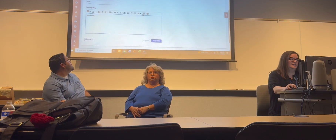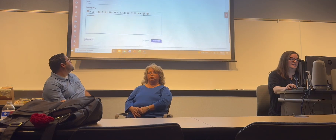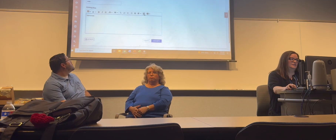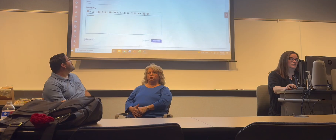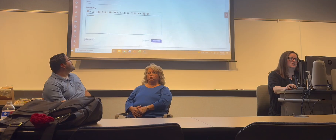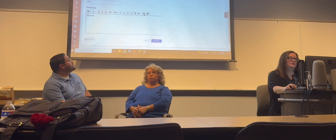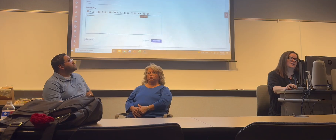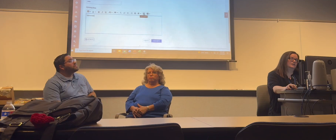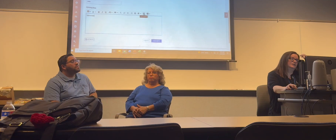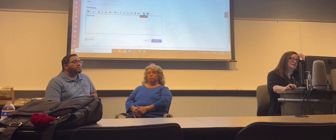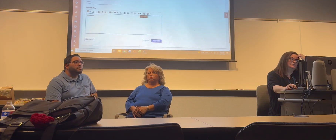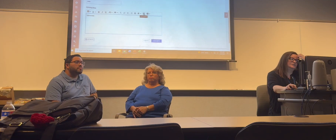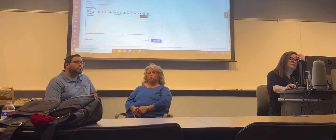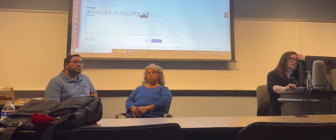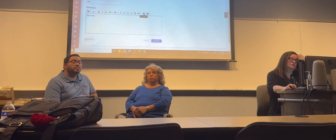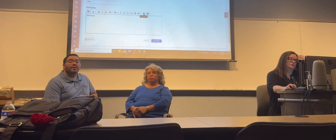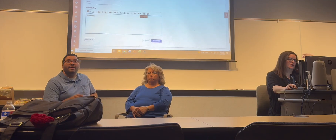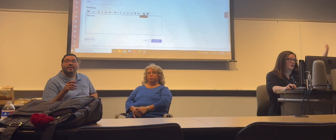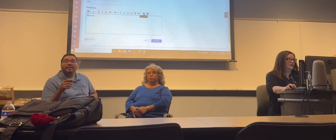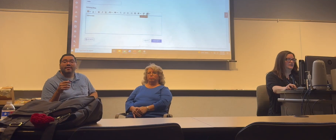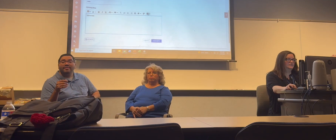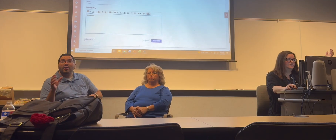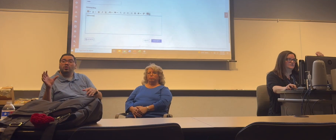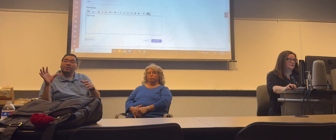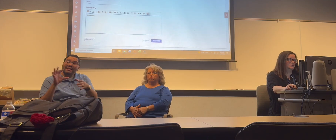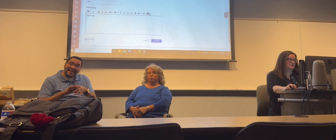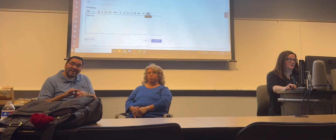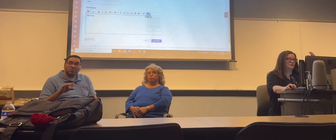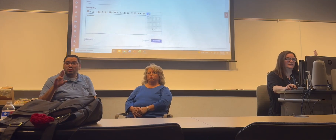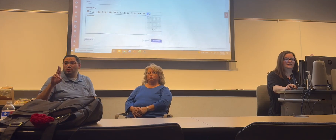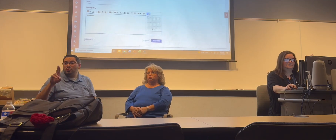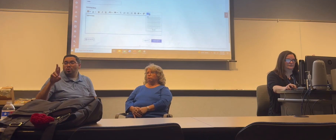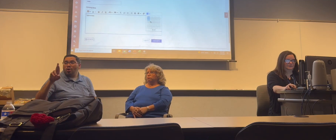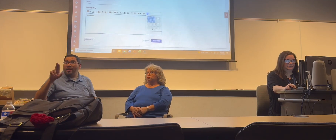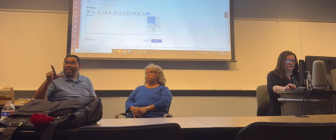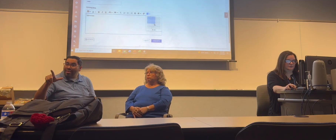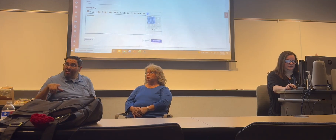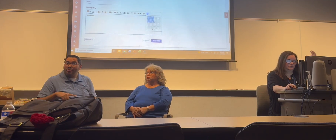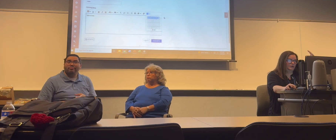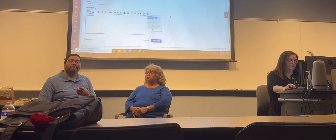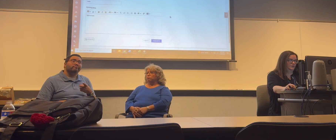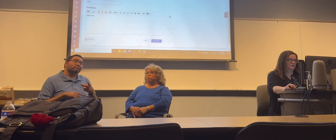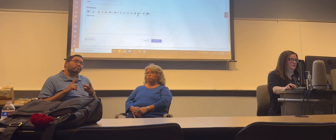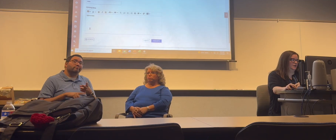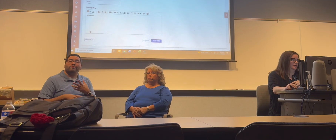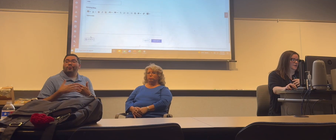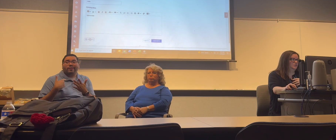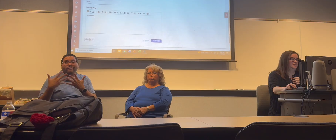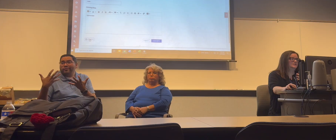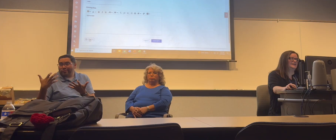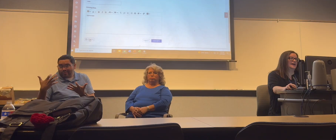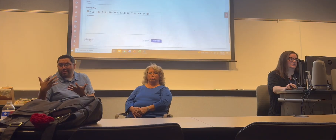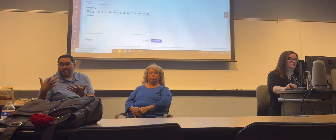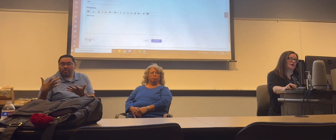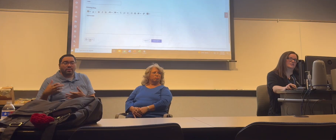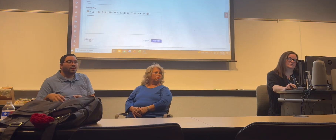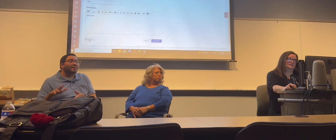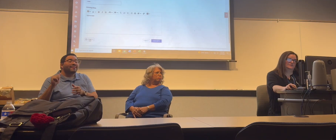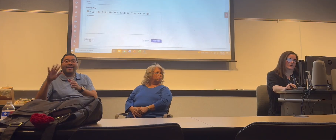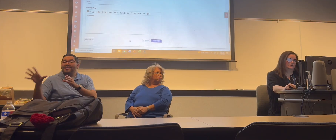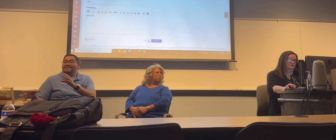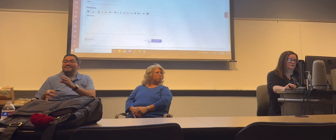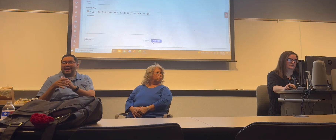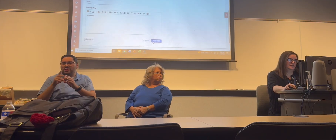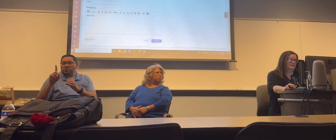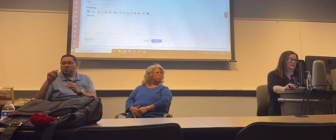But you can, again, you can, link to URLs, you can get whatever you wanna do in here. And you can attach documents